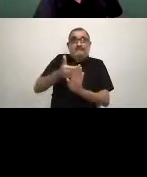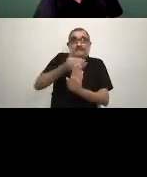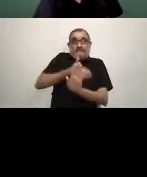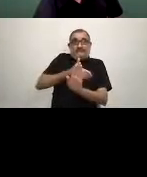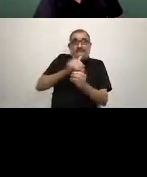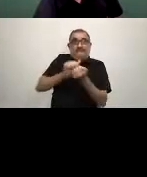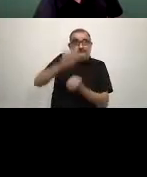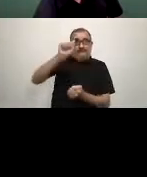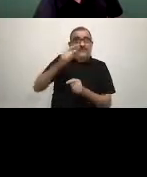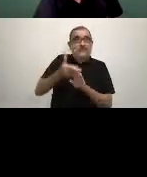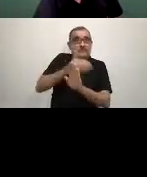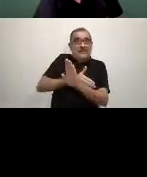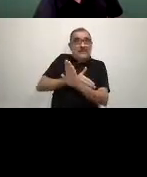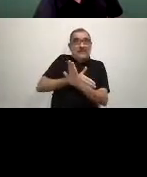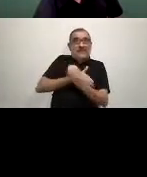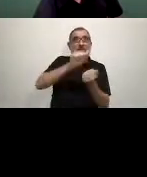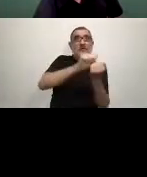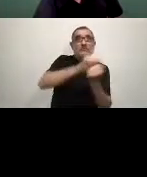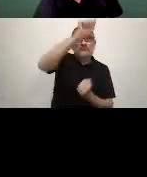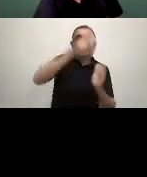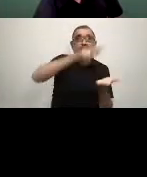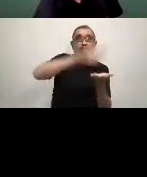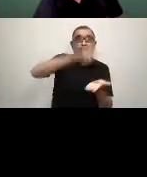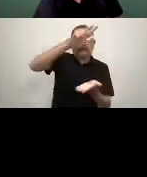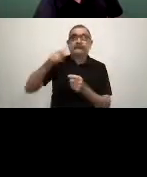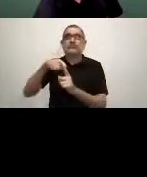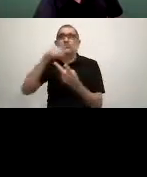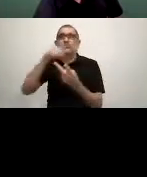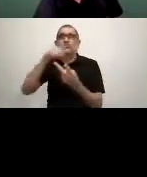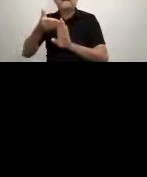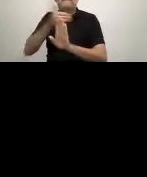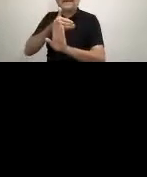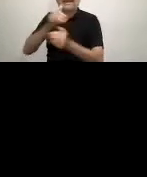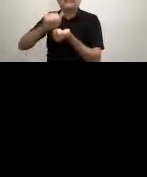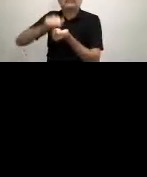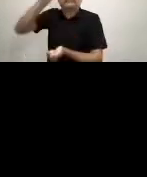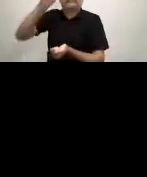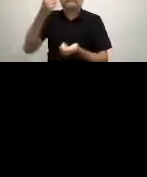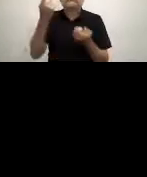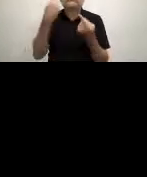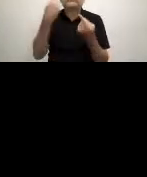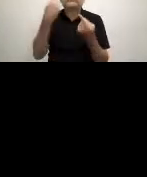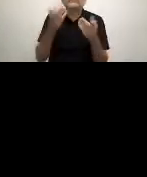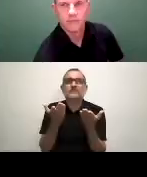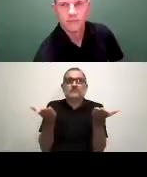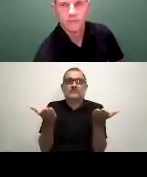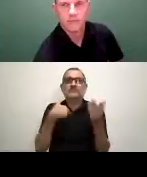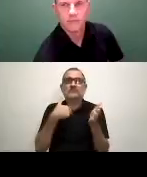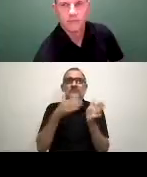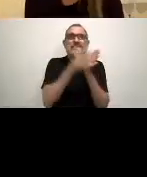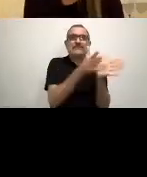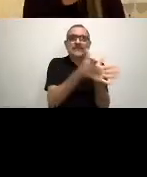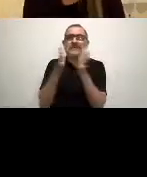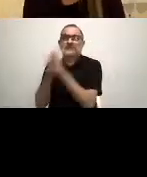and pre-accreditation. We'll also go over the code of conduct, which is required of accredited